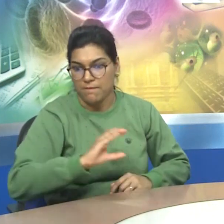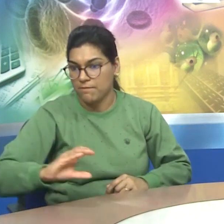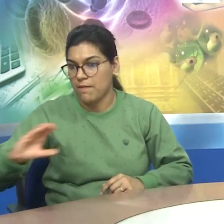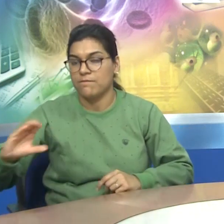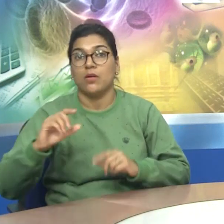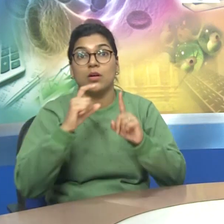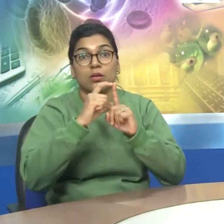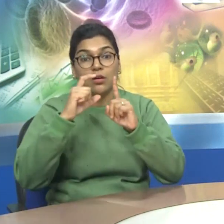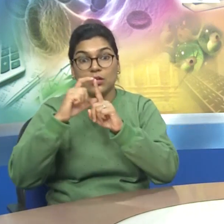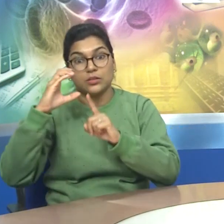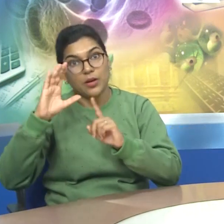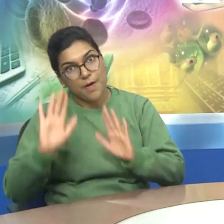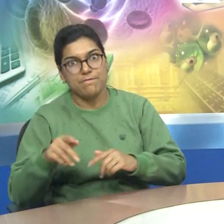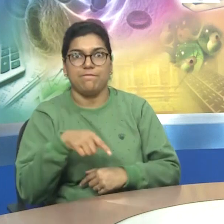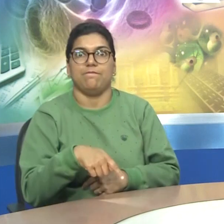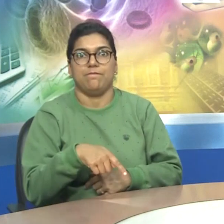volumes.